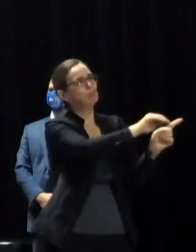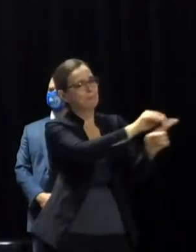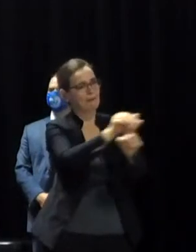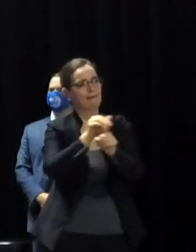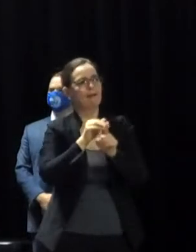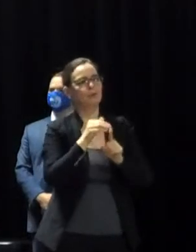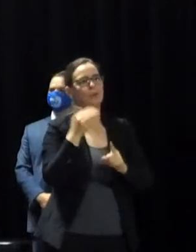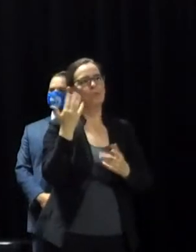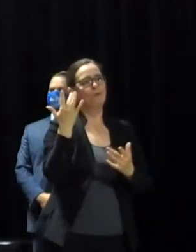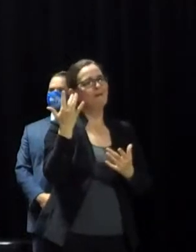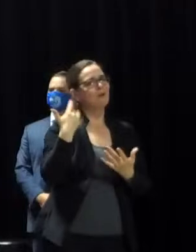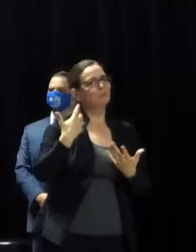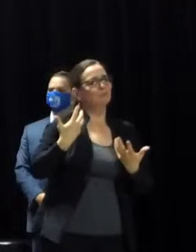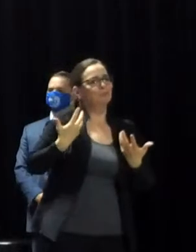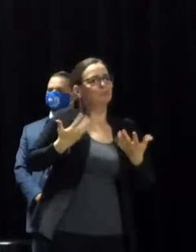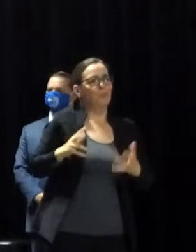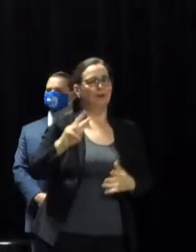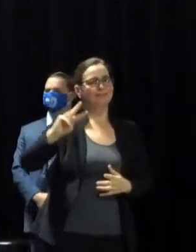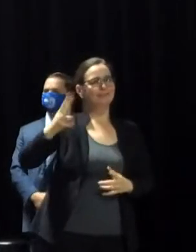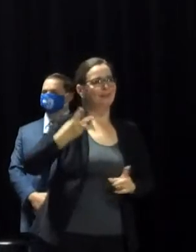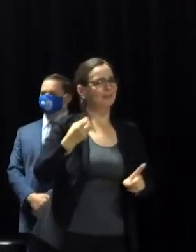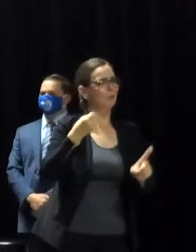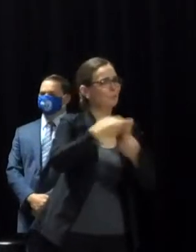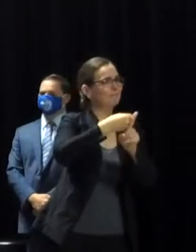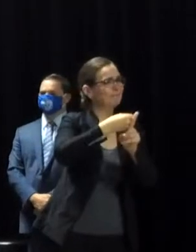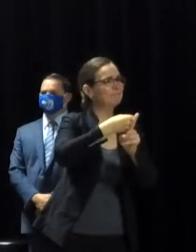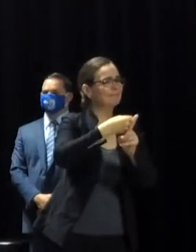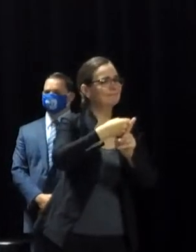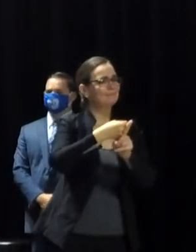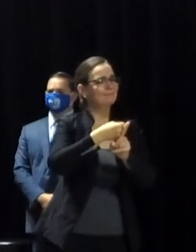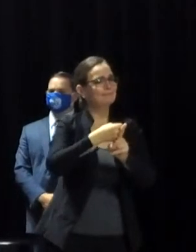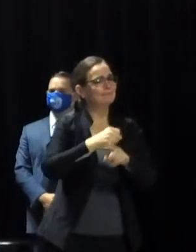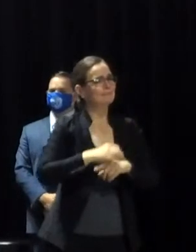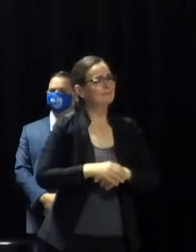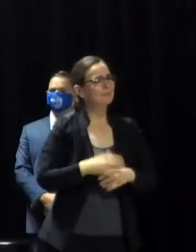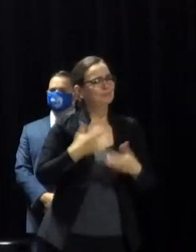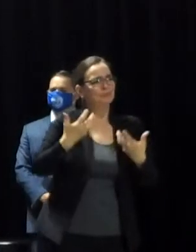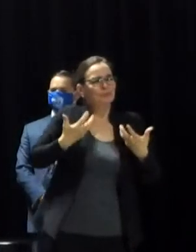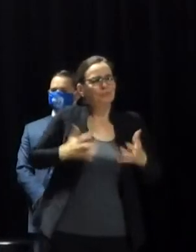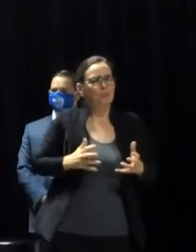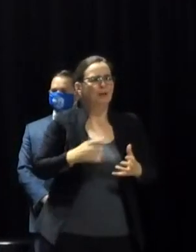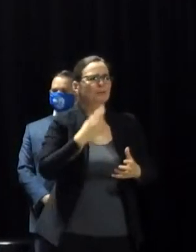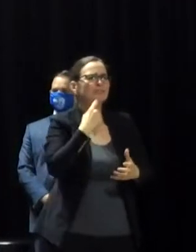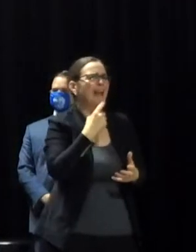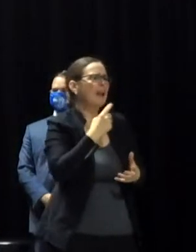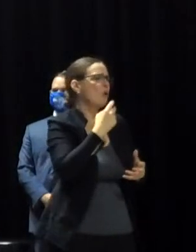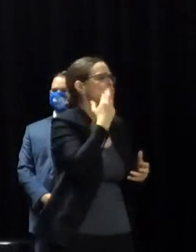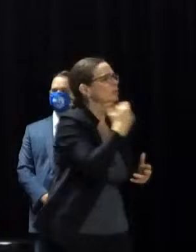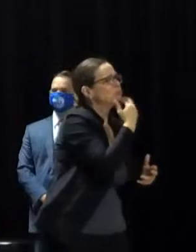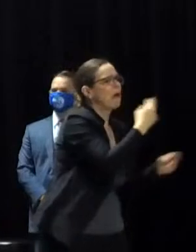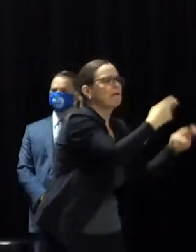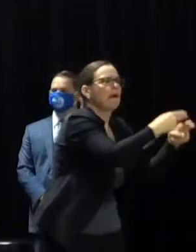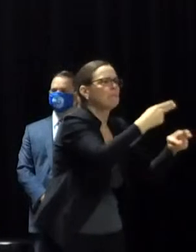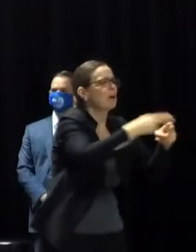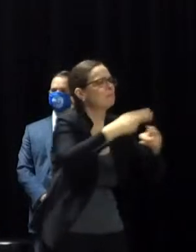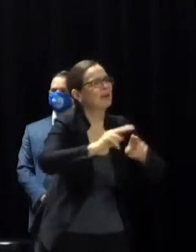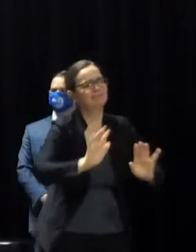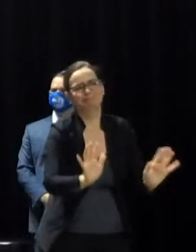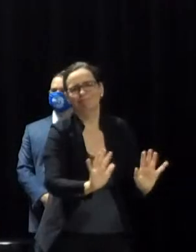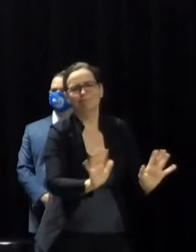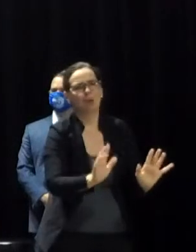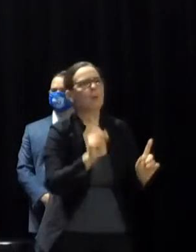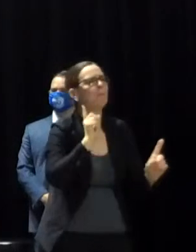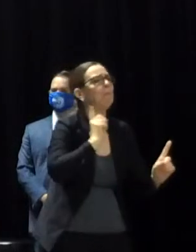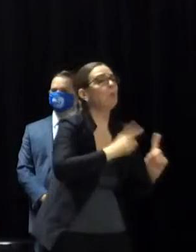name because it's applicable to anywhere. It could be worship, it could be restaurant, it could be bar, it could be